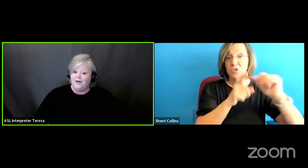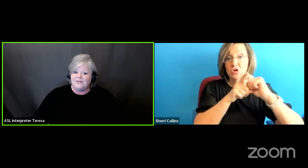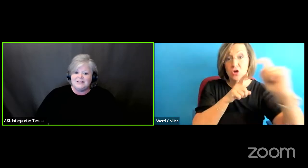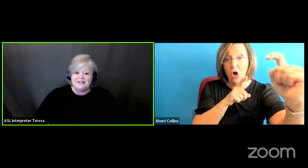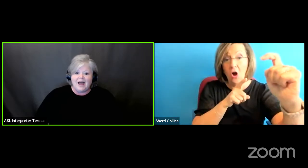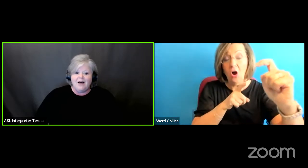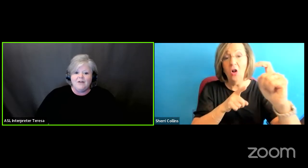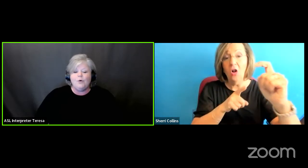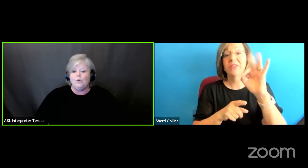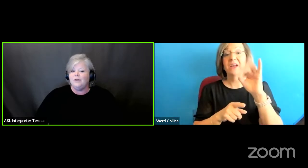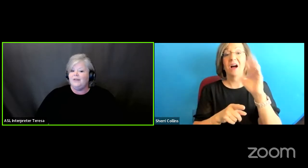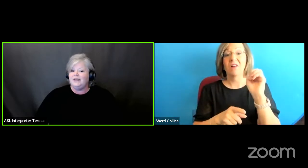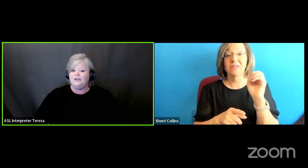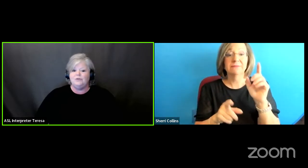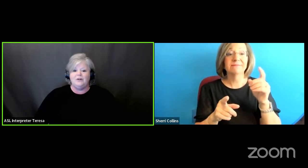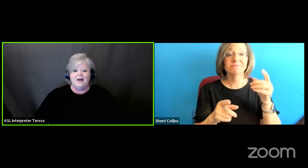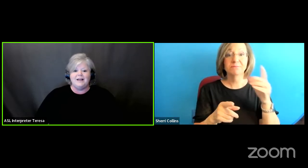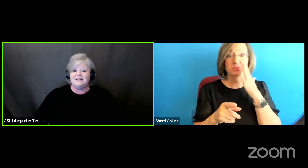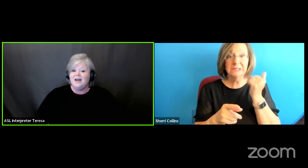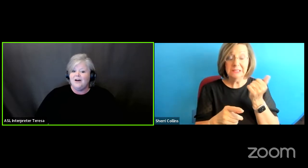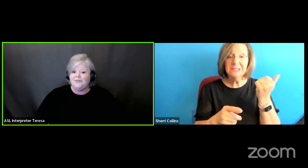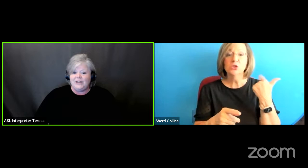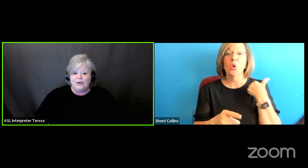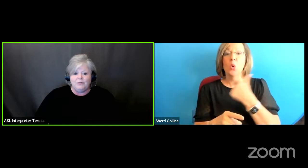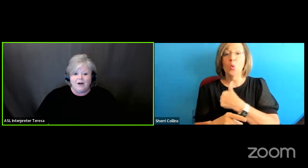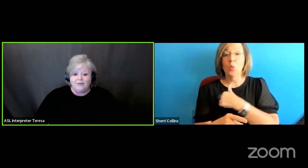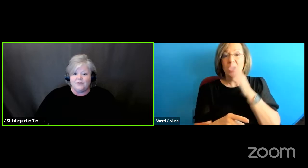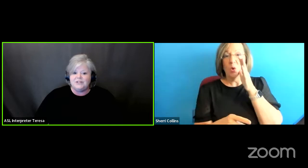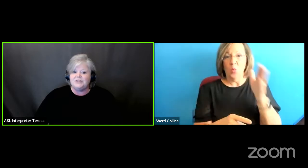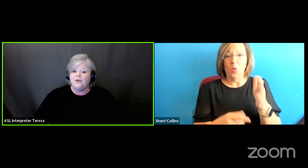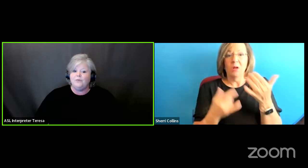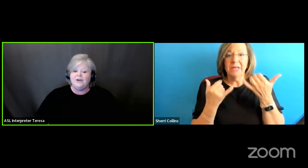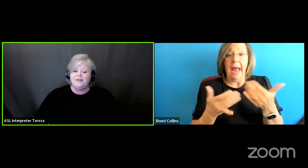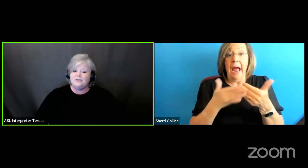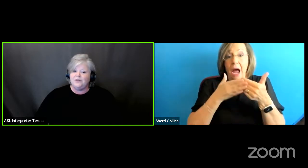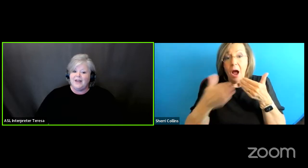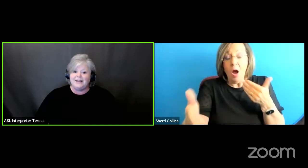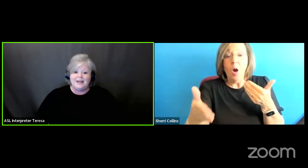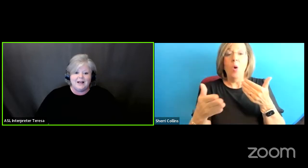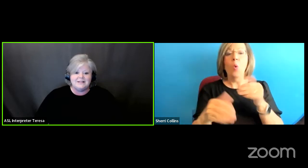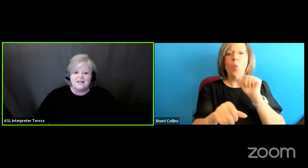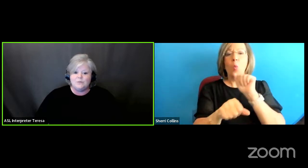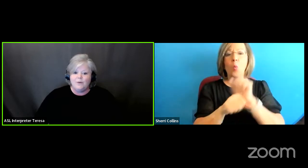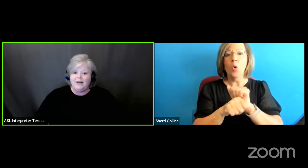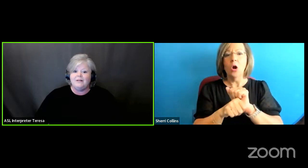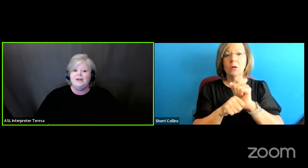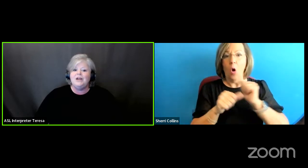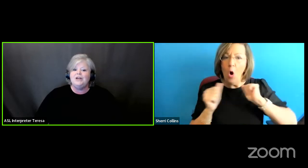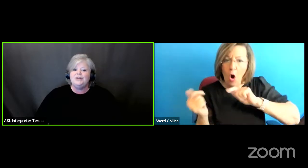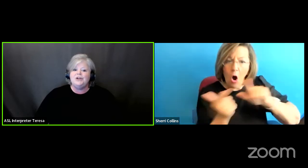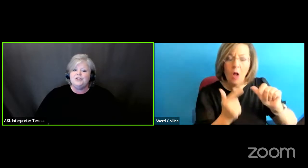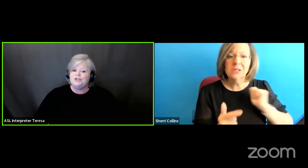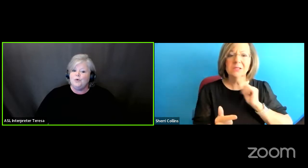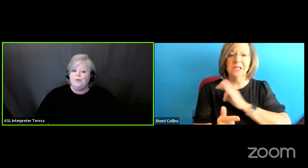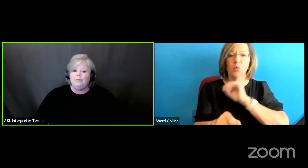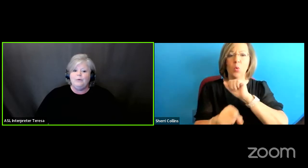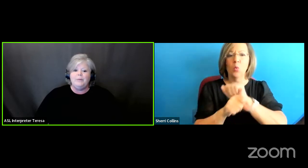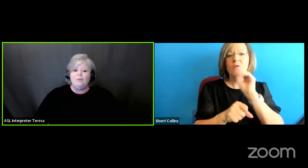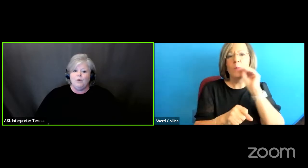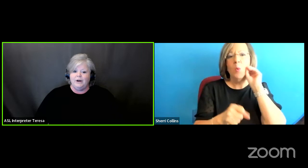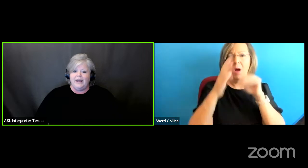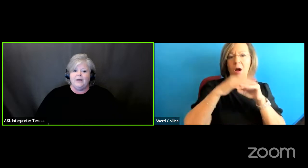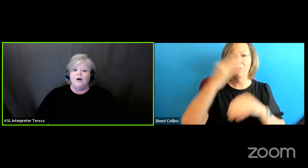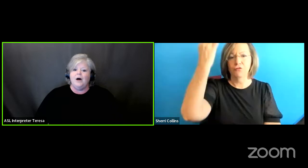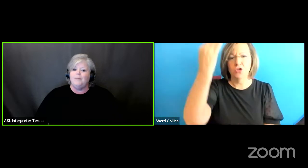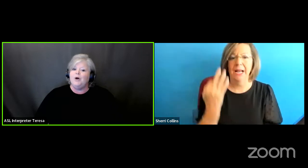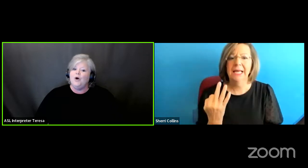chat with office staff, or they can utilize a video conference software that's on that kiosk as well. So we will